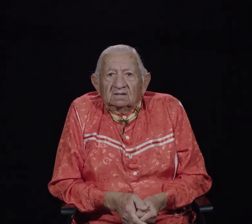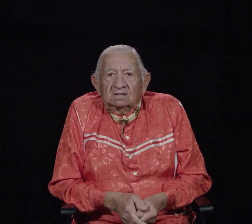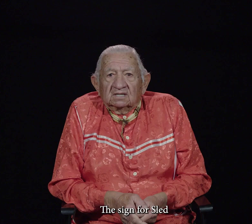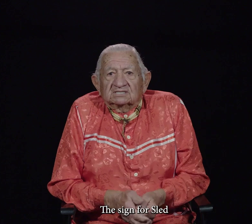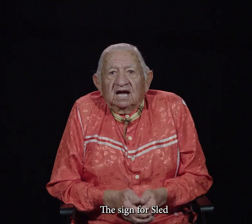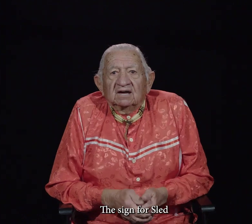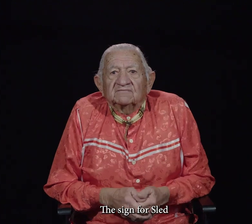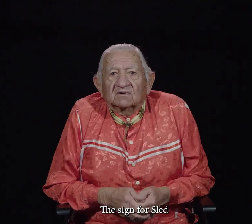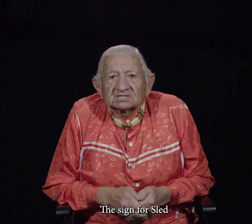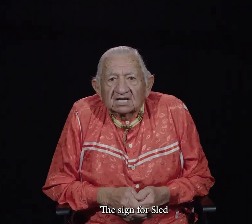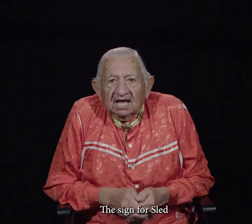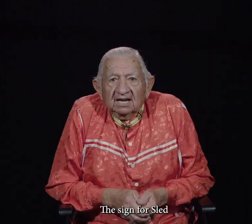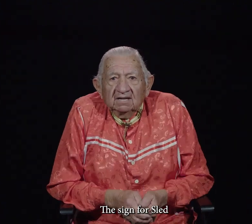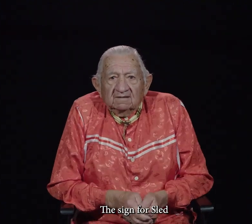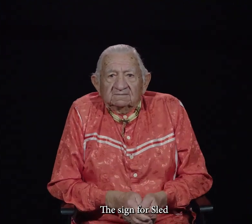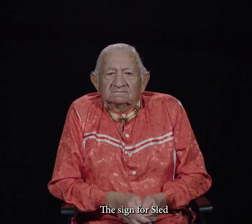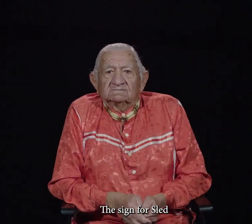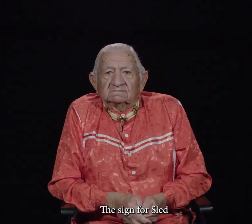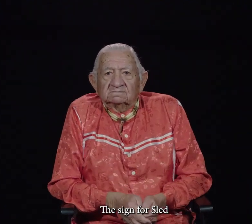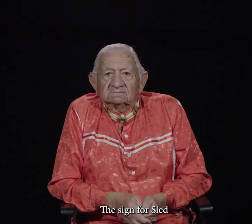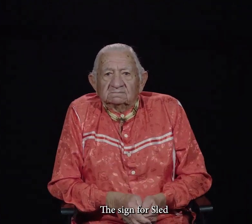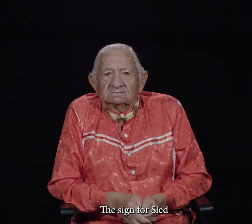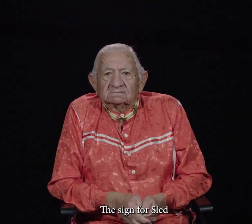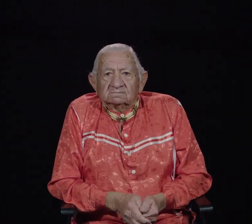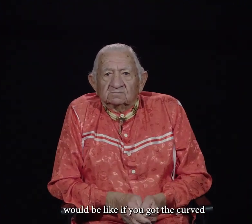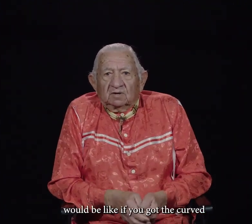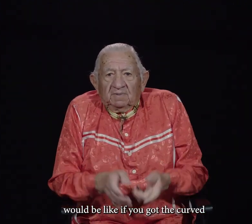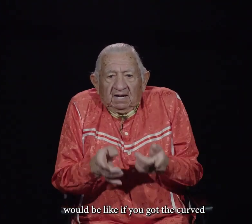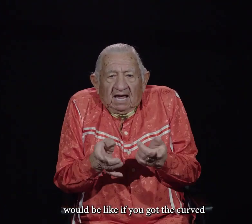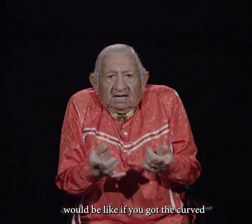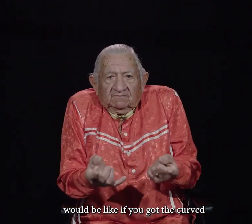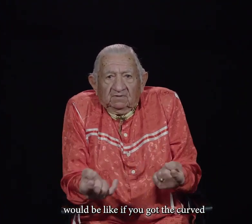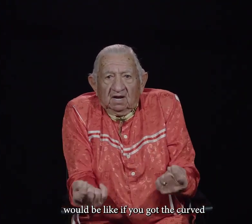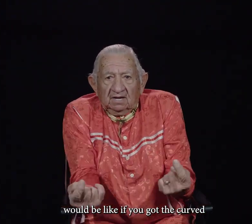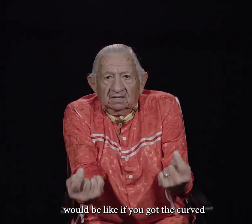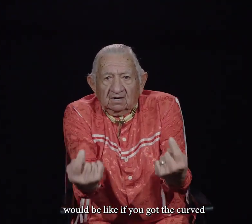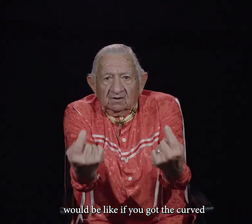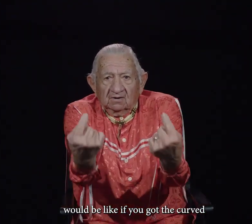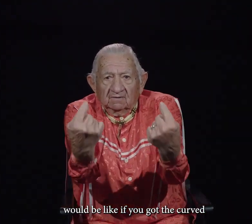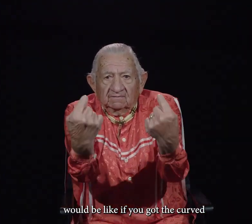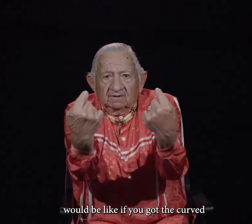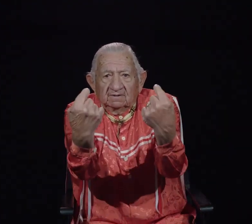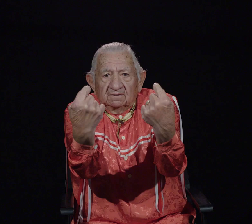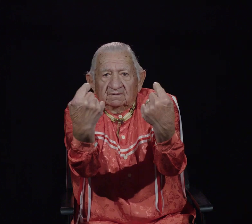The sign for sled would be like if you got the curved